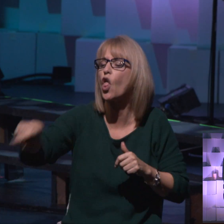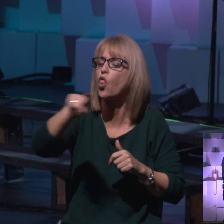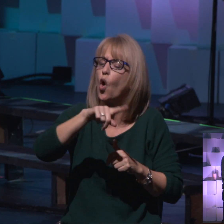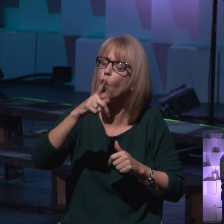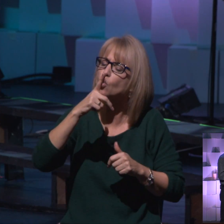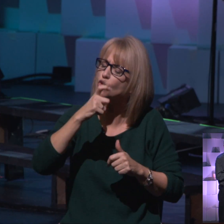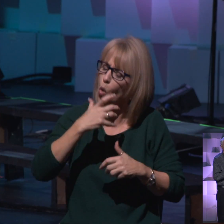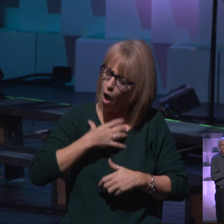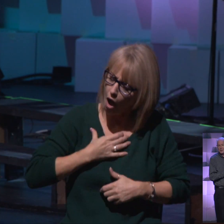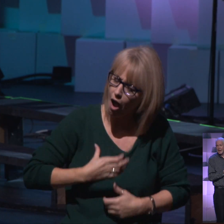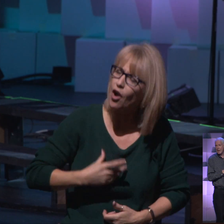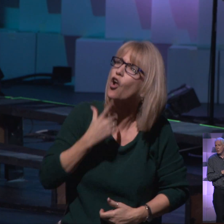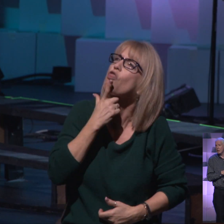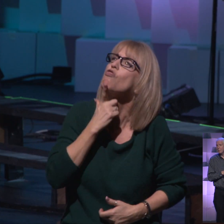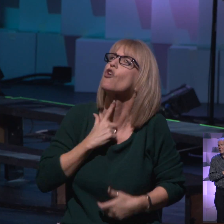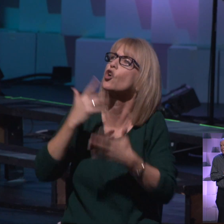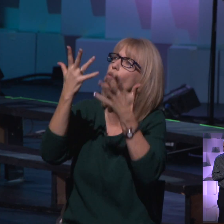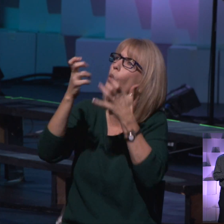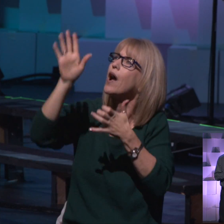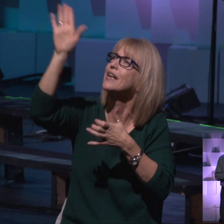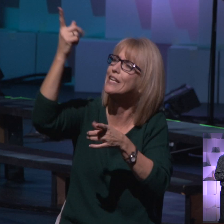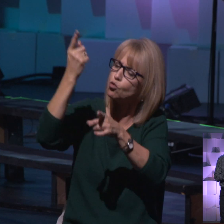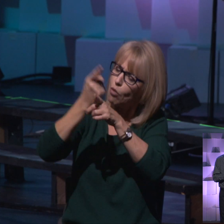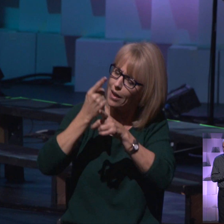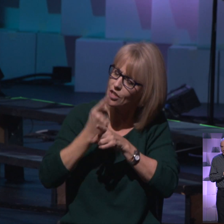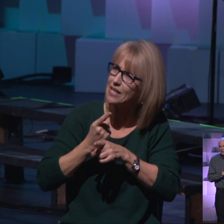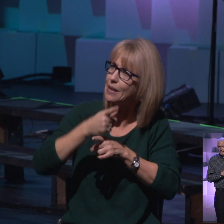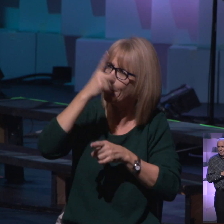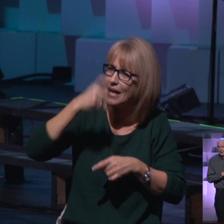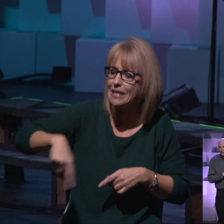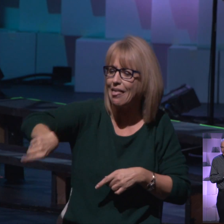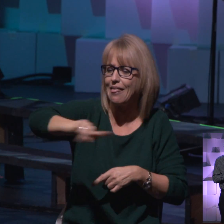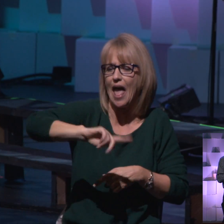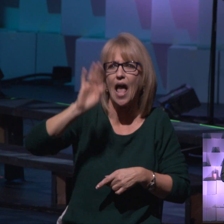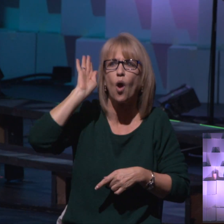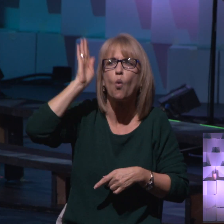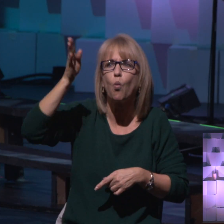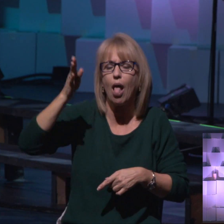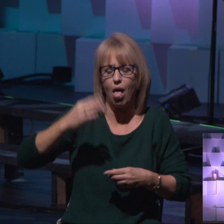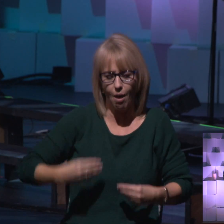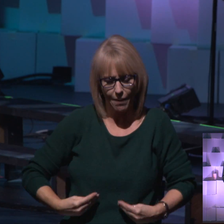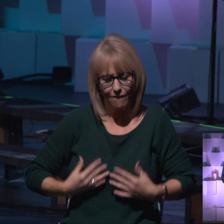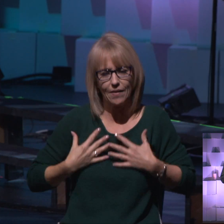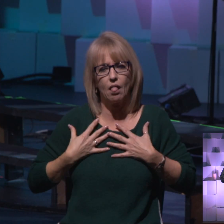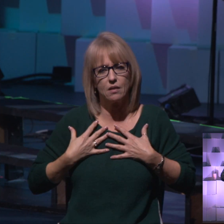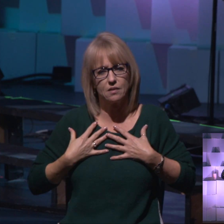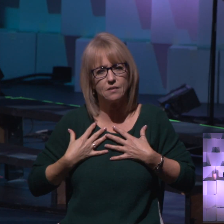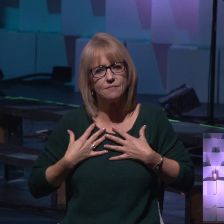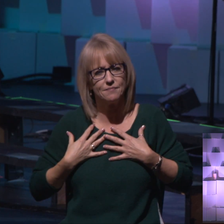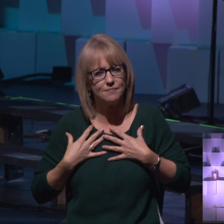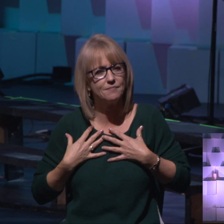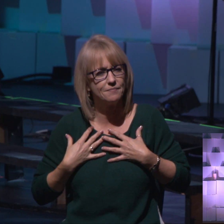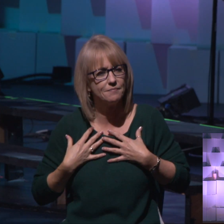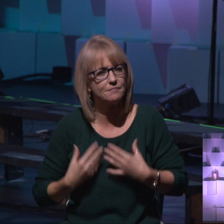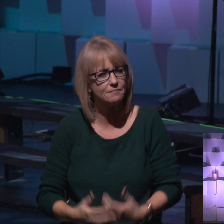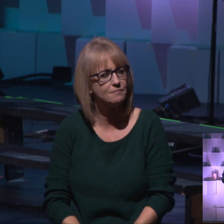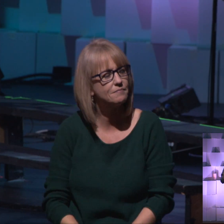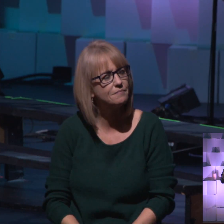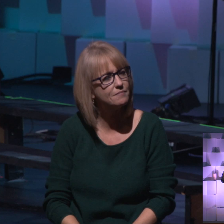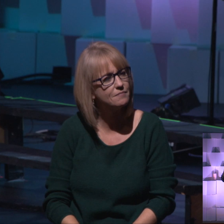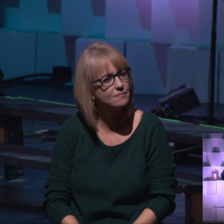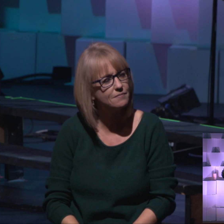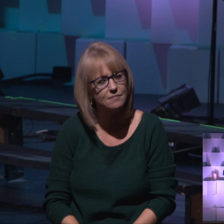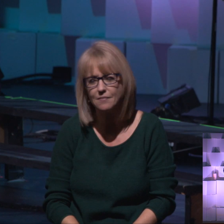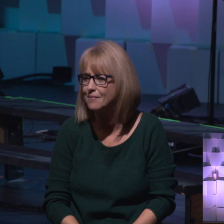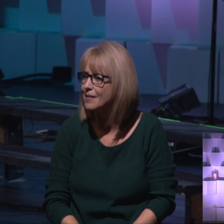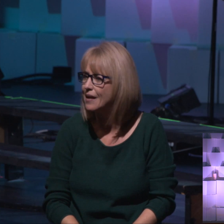for righteousness, for they will be filled. So in verse 53, he's saying, when you are hungry before me, when